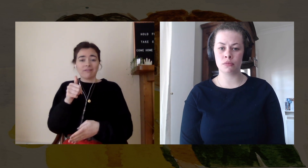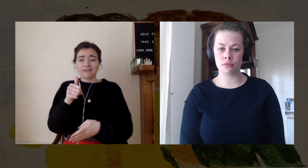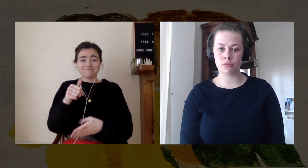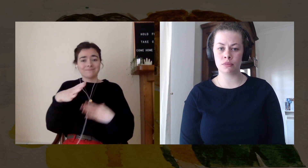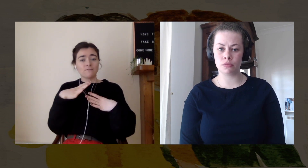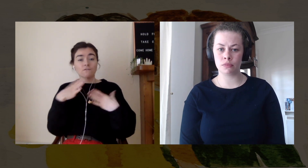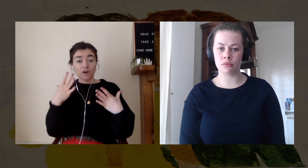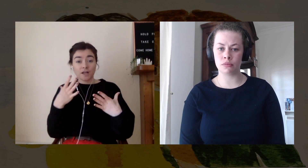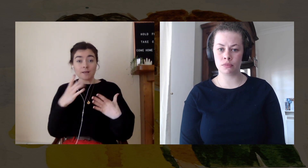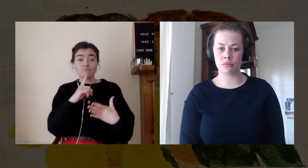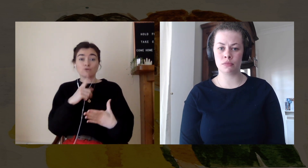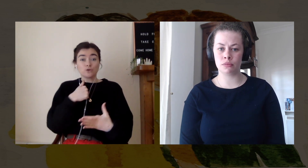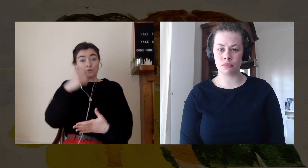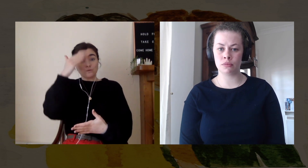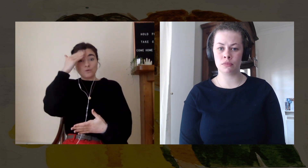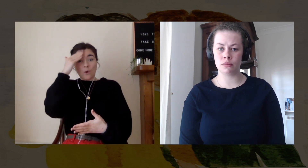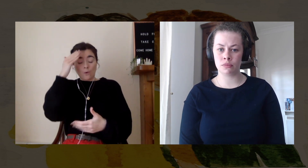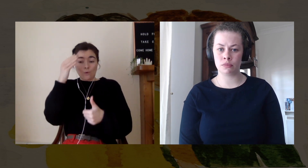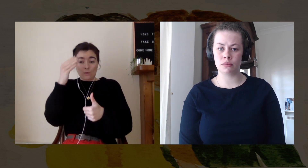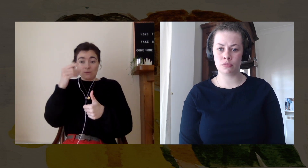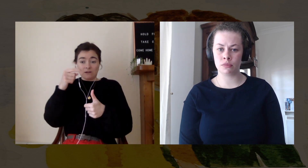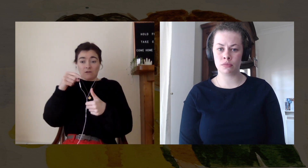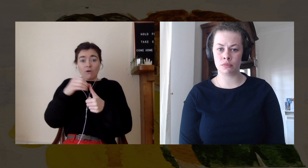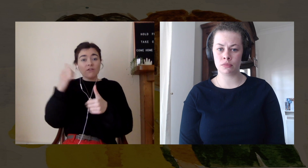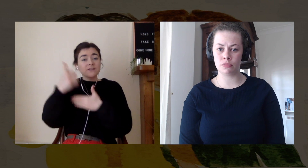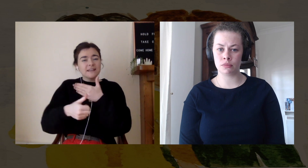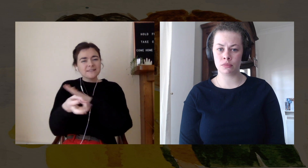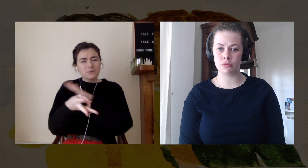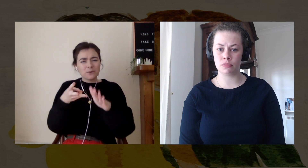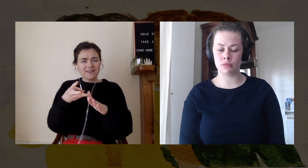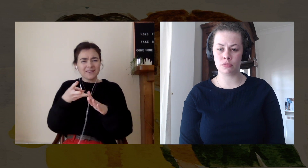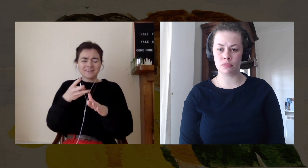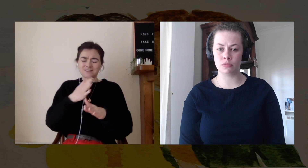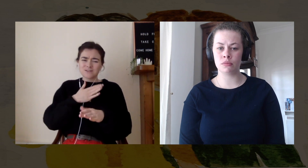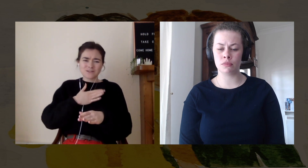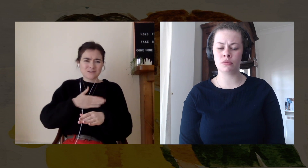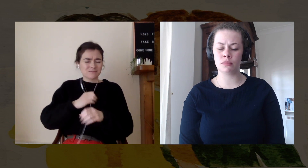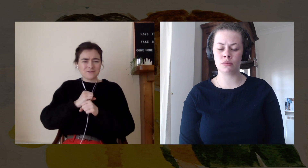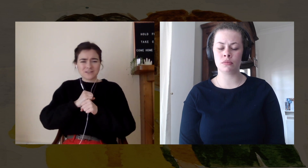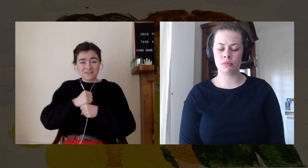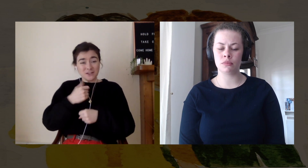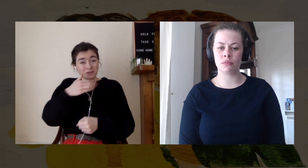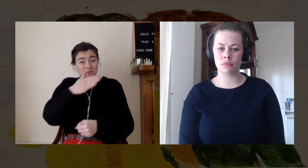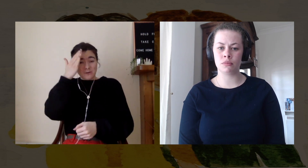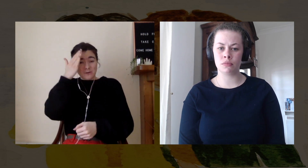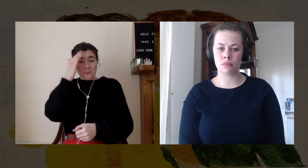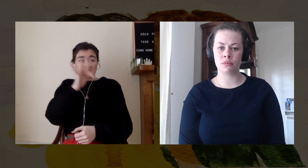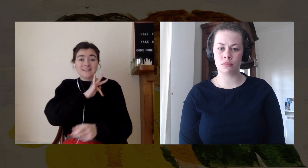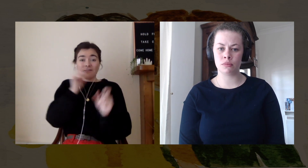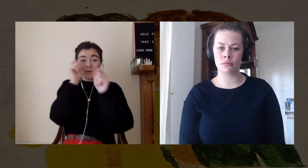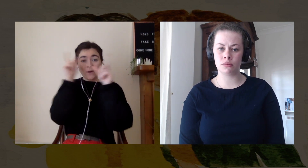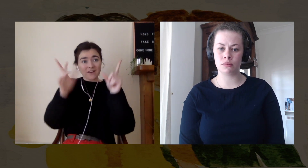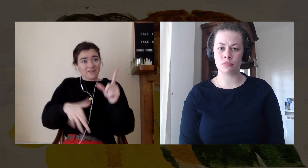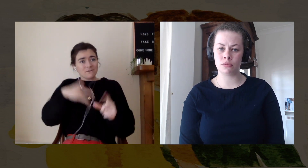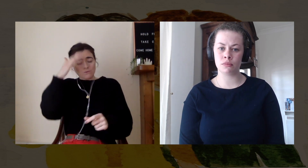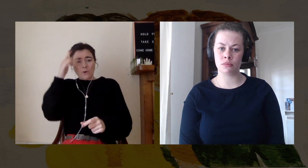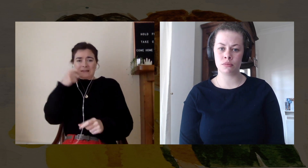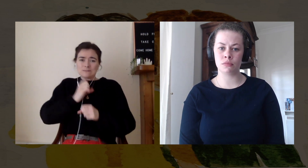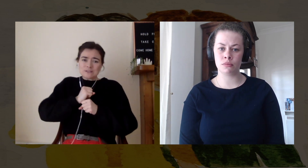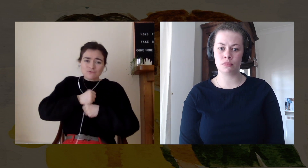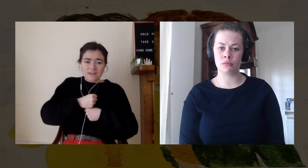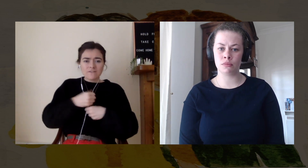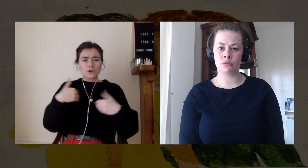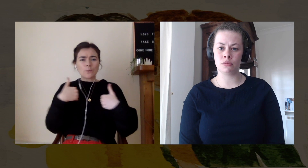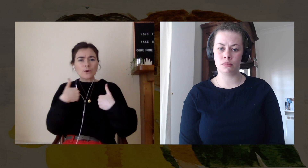you, just, I suppose, being self-aware, and if you know that's going to cause you a bit of stress and a bit of, say if it's something that you might be a bit worried about or you're feeling a